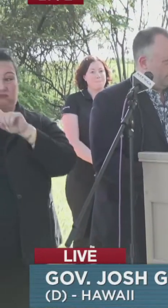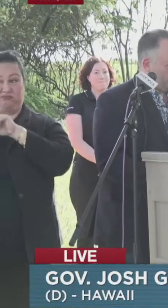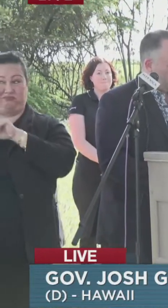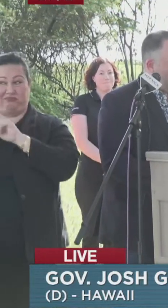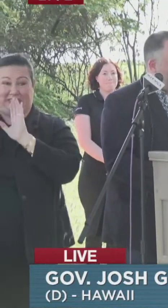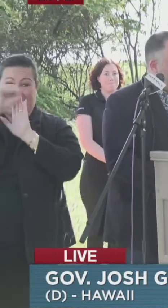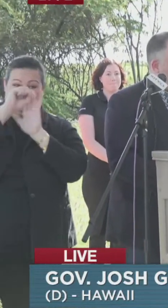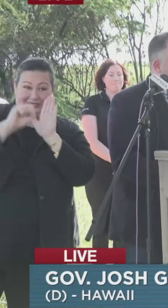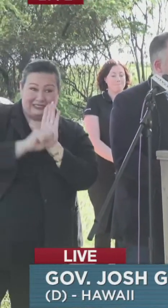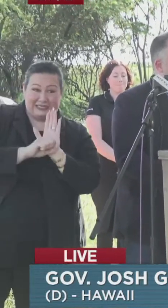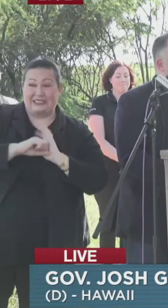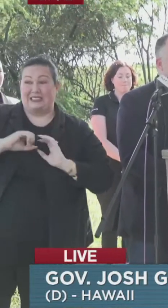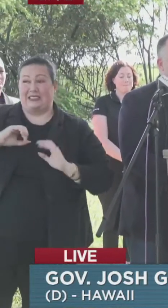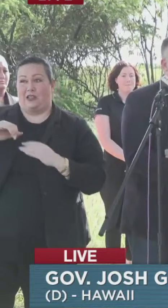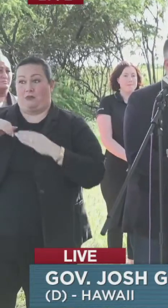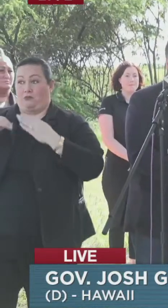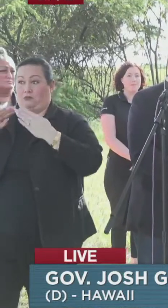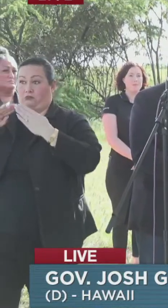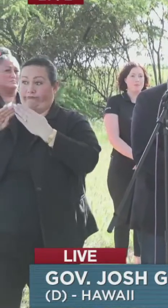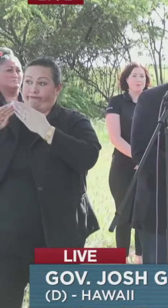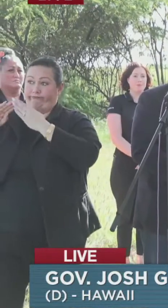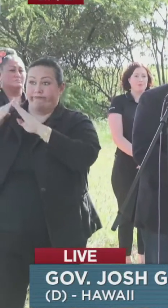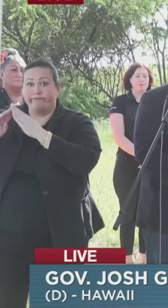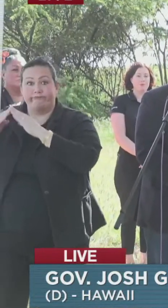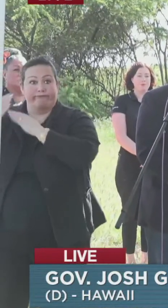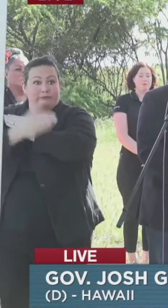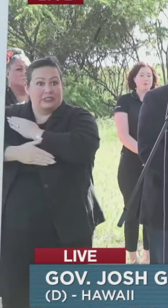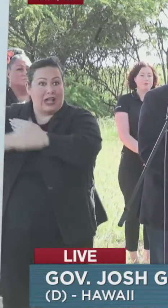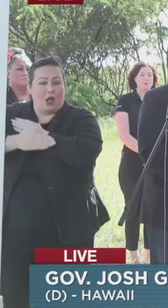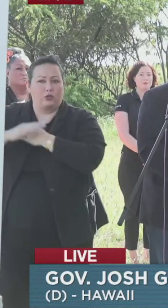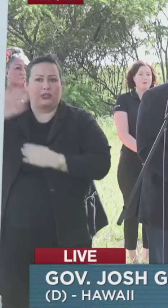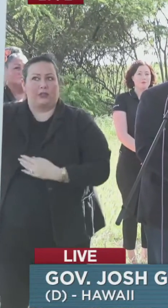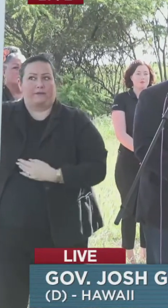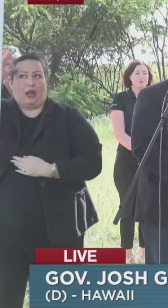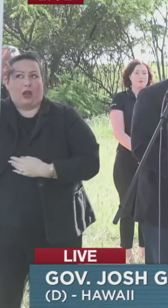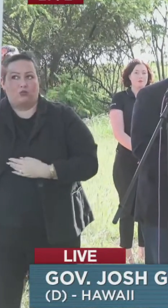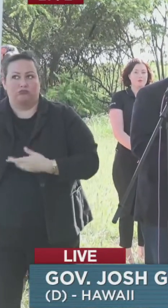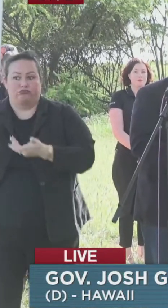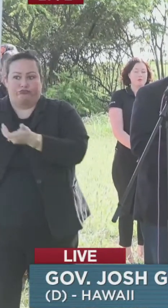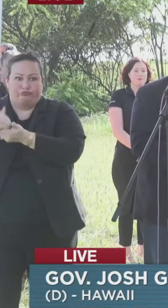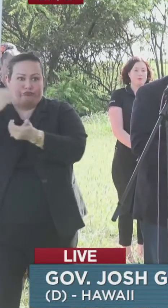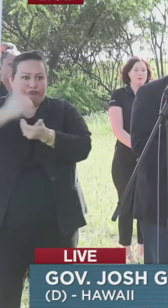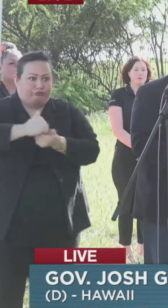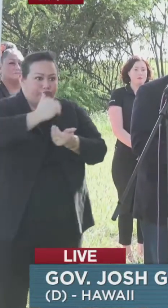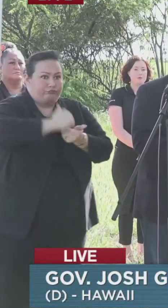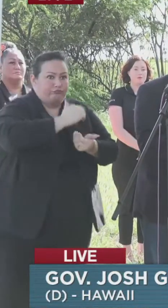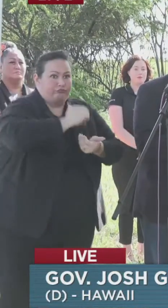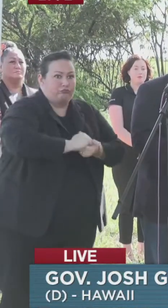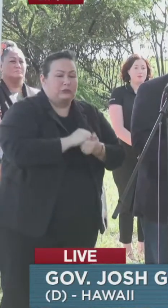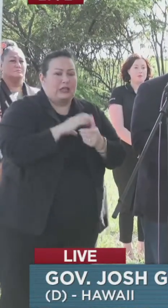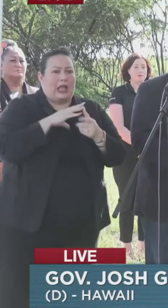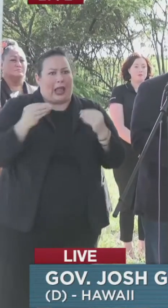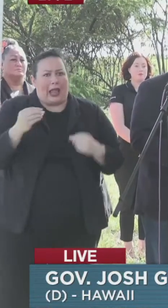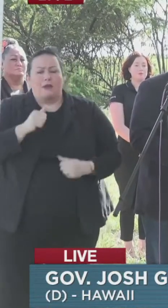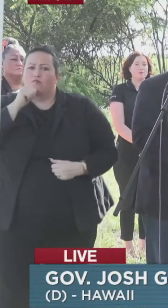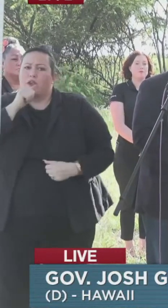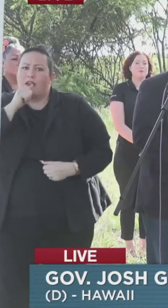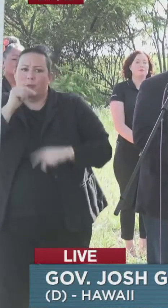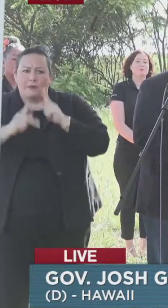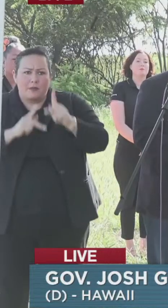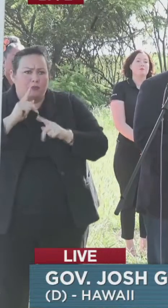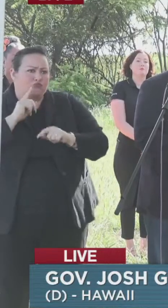and the American Red Cross. And then of course we've had so much support from philanthropy as well. You'll see the details of that in subsequent